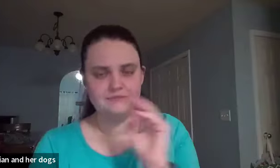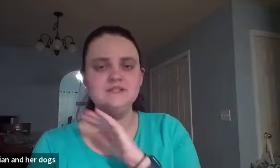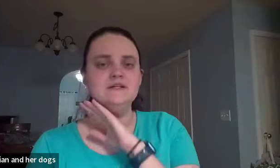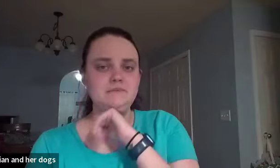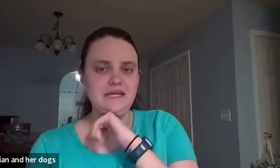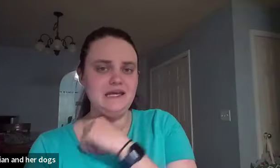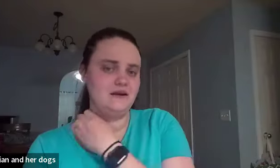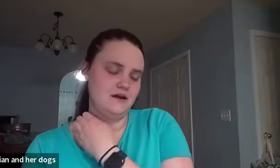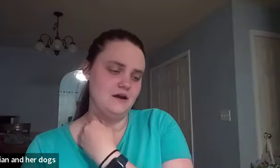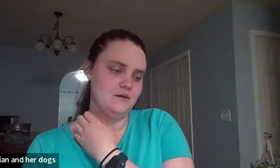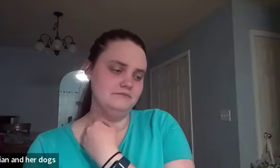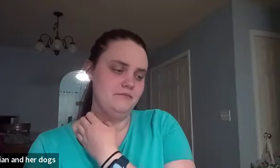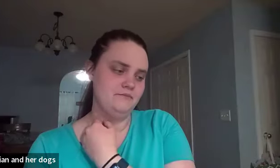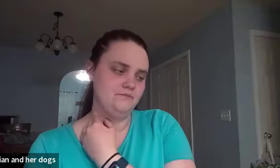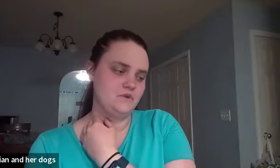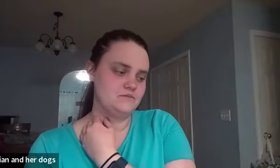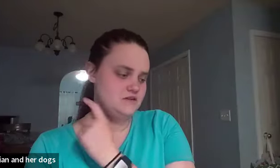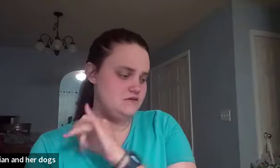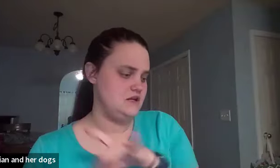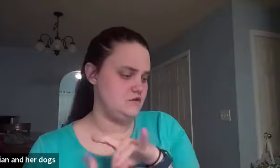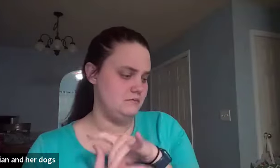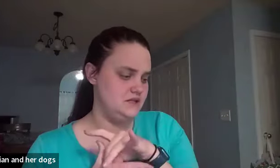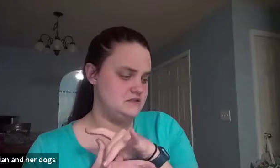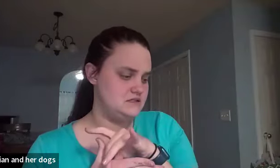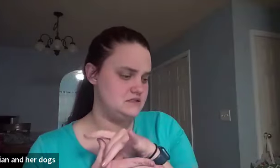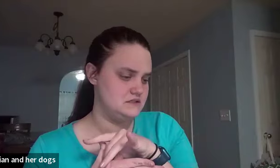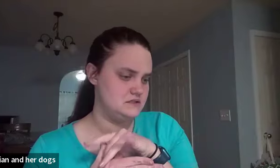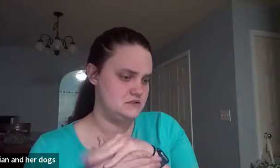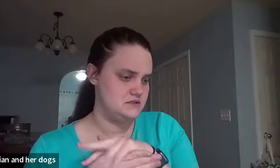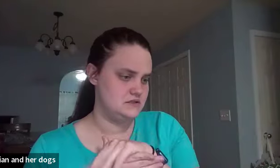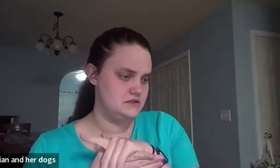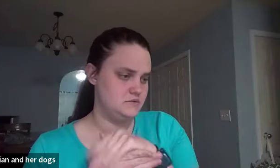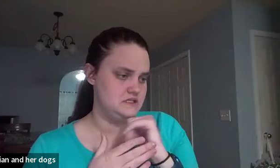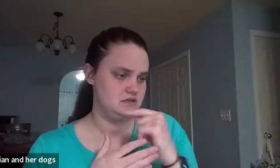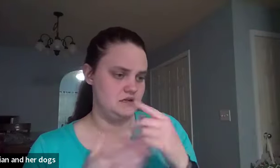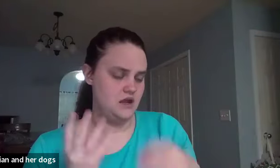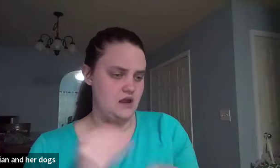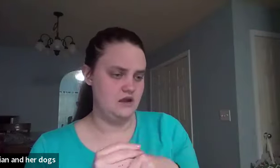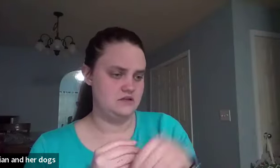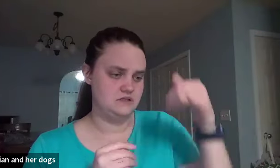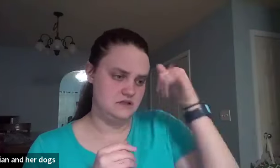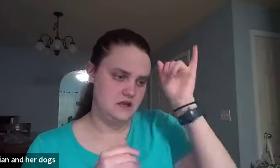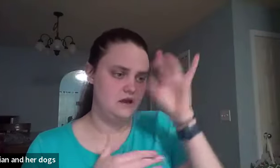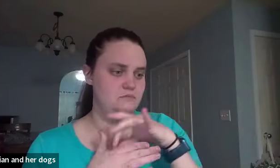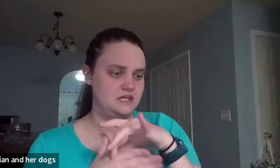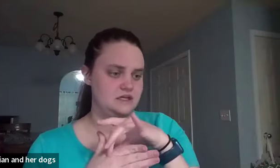ham, pig. Trying to think of any other meats we didn't add because we did cow